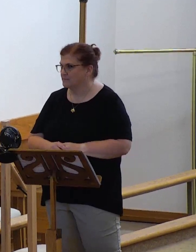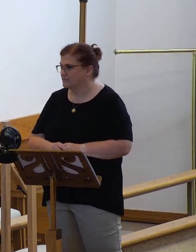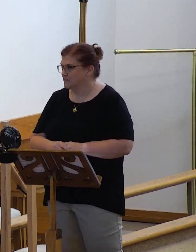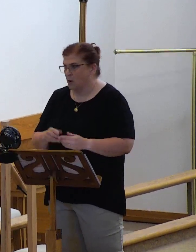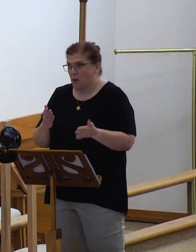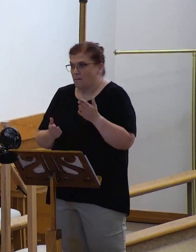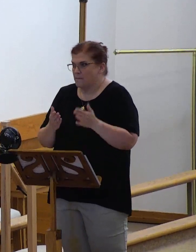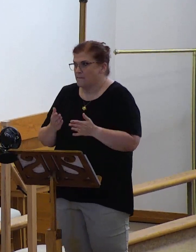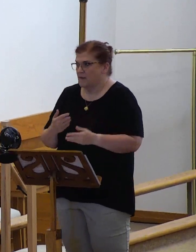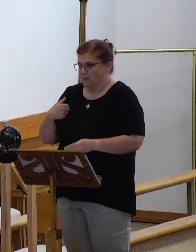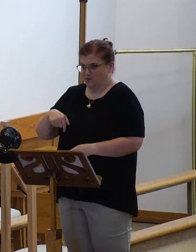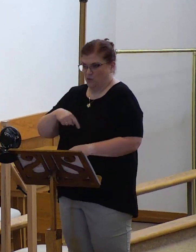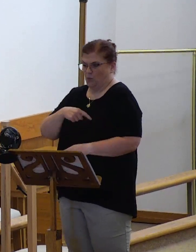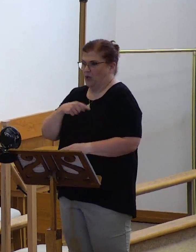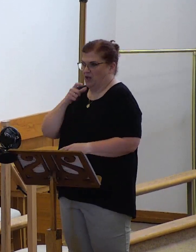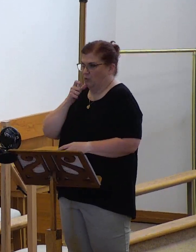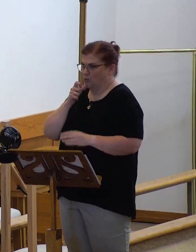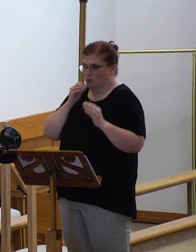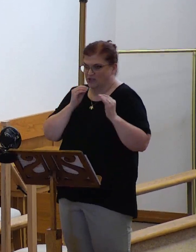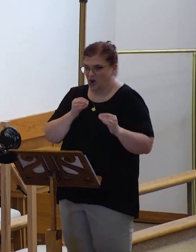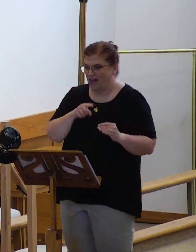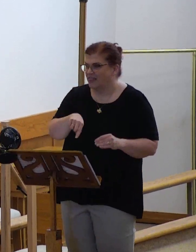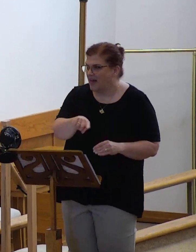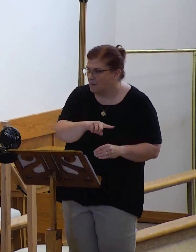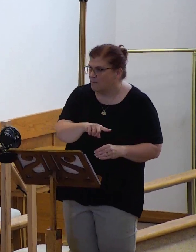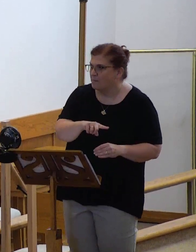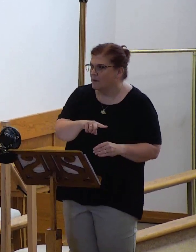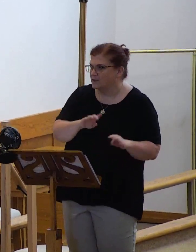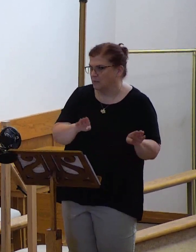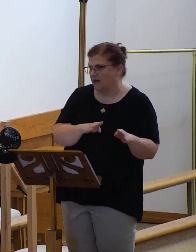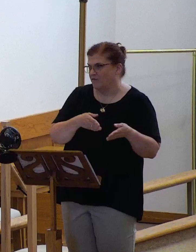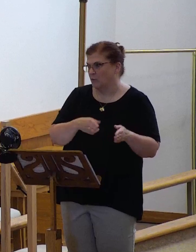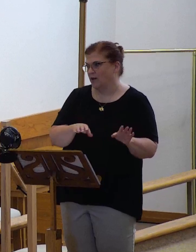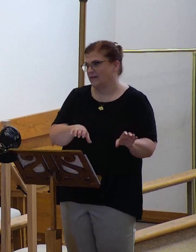Or maybe it is we who have taught them to be as they are.